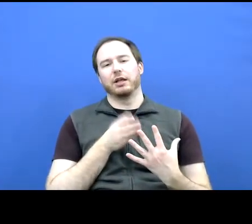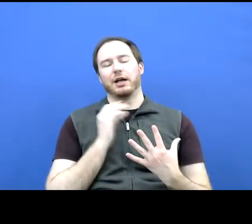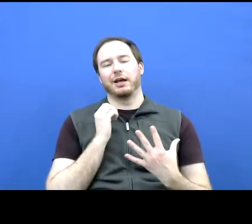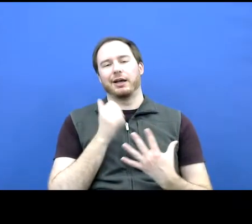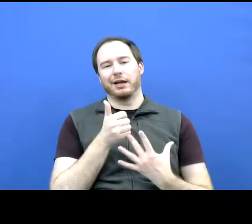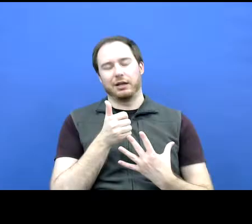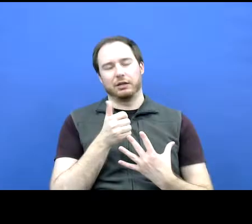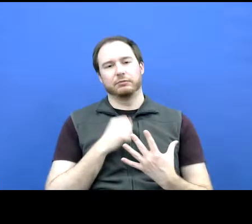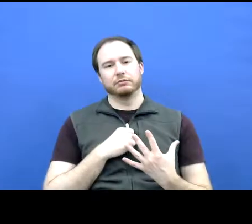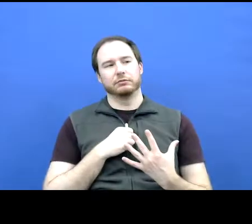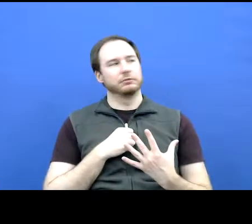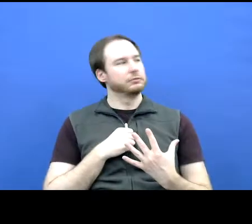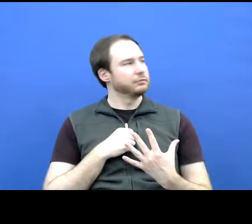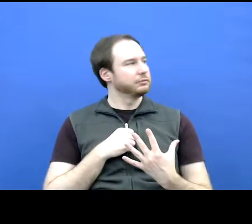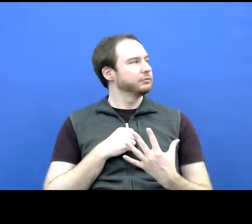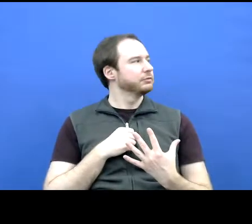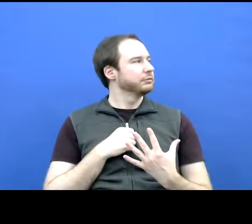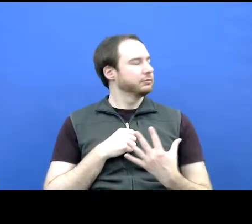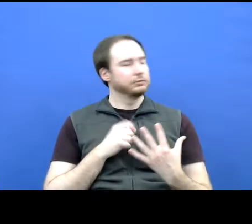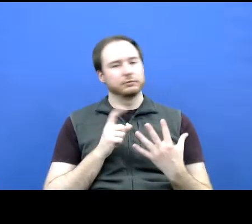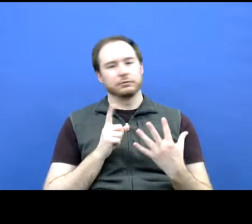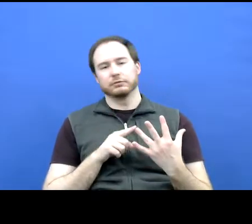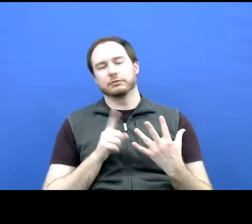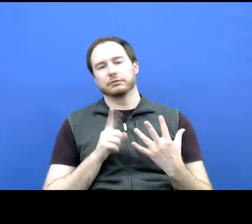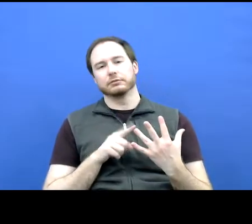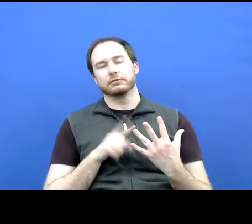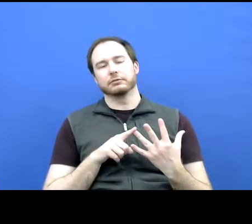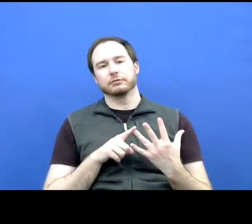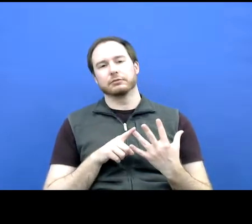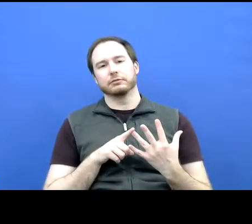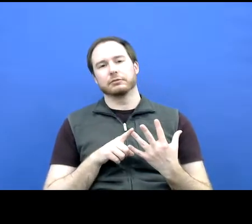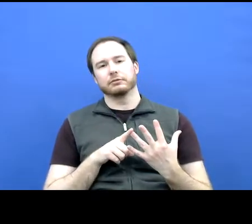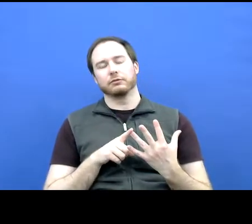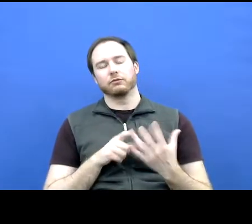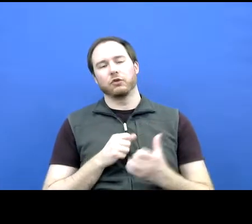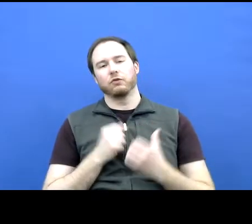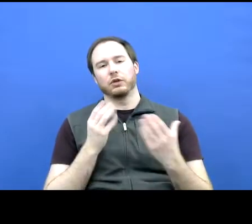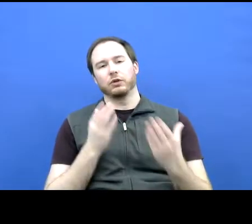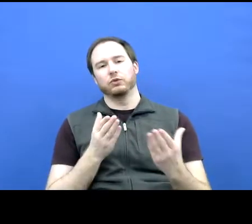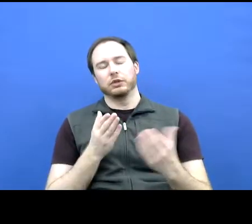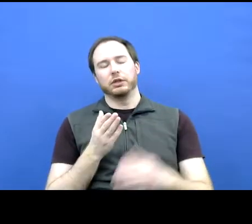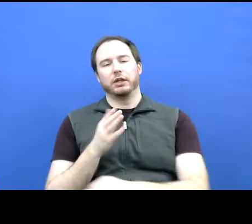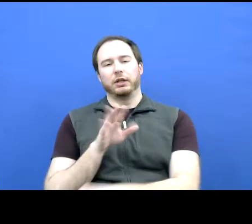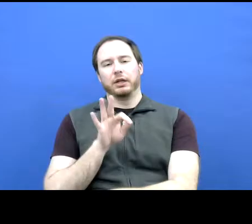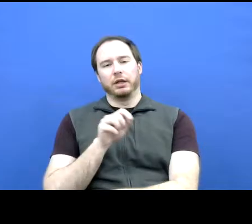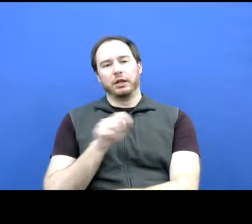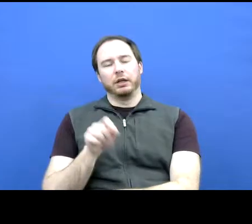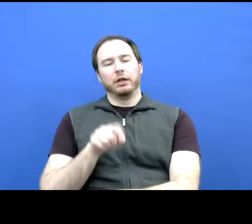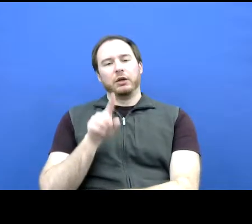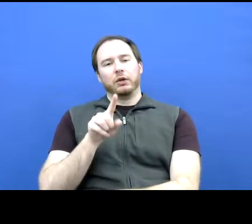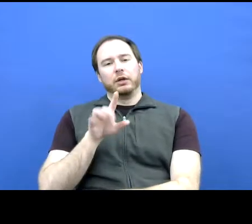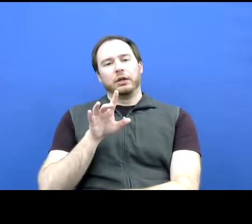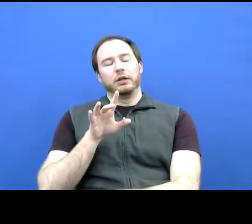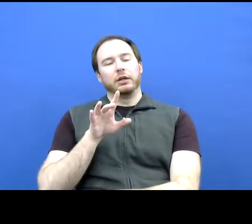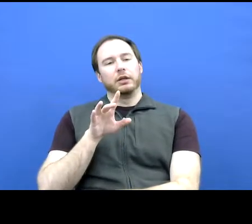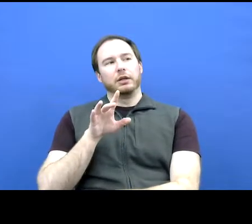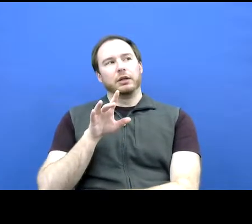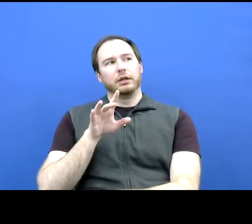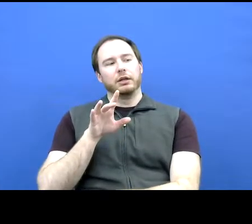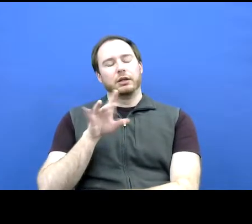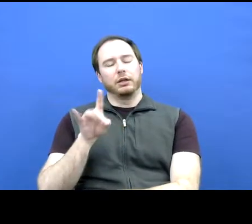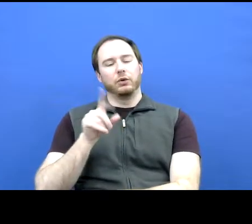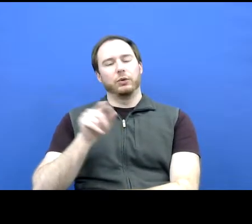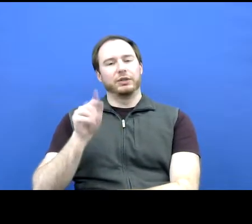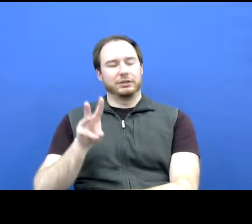Schultz. Aye. Supervisor Schultz and fellow board members, I have resolution 9-180, 2026